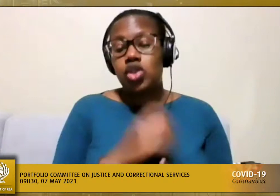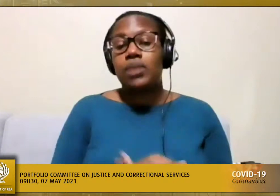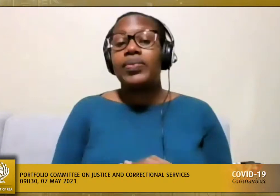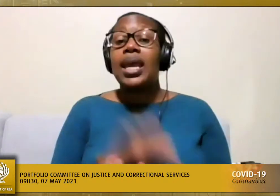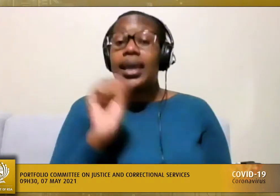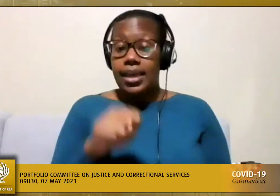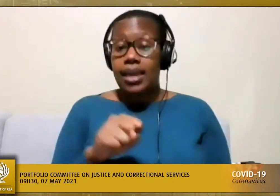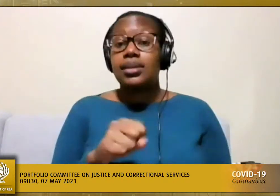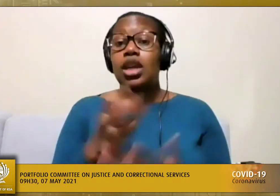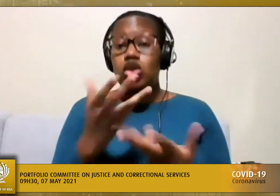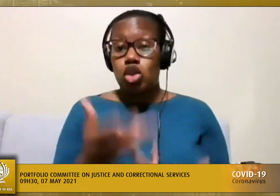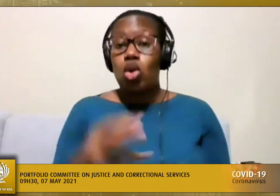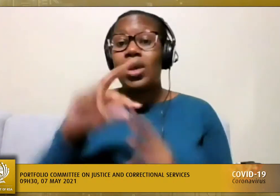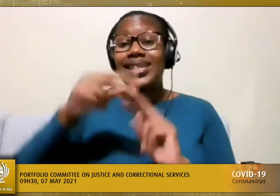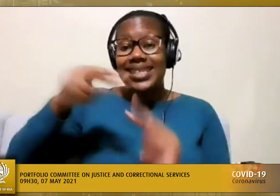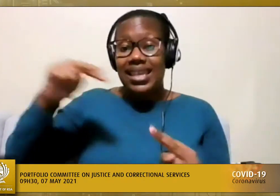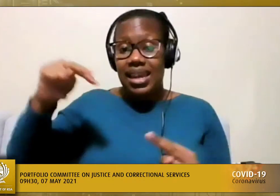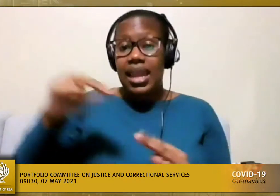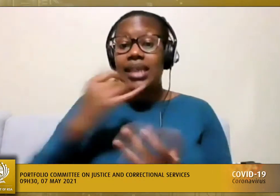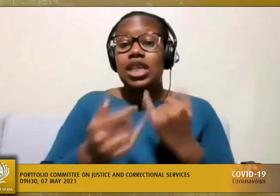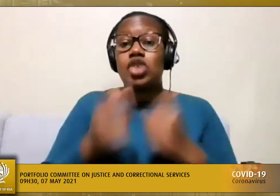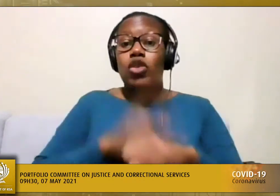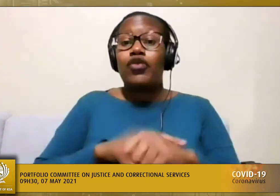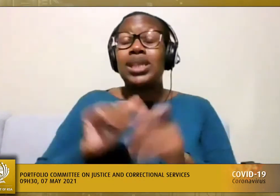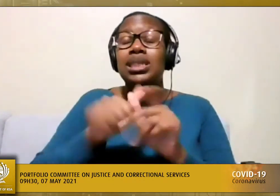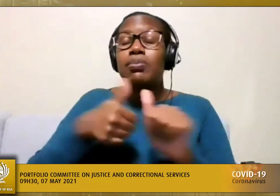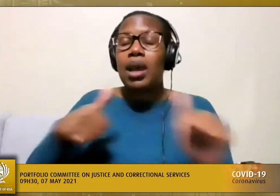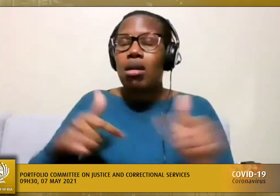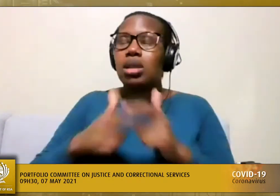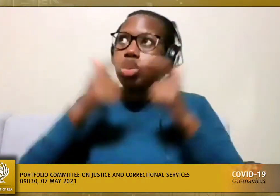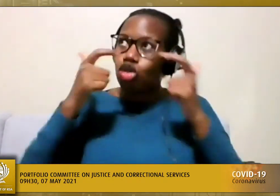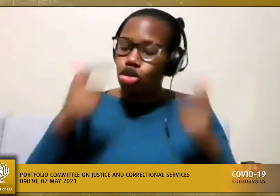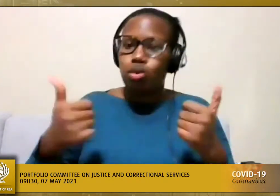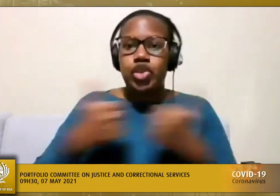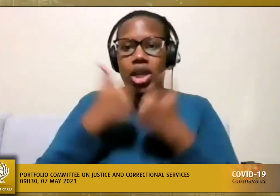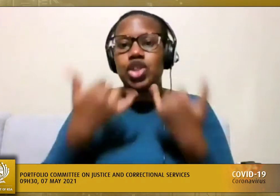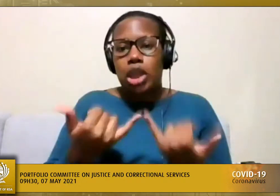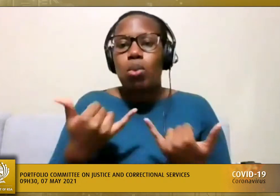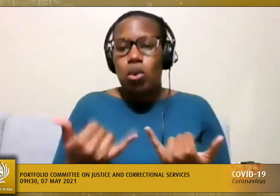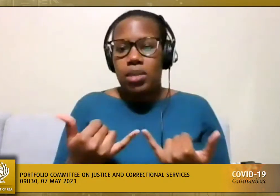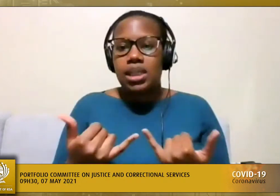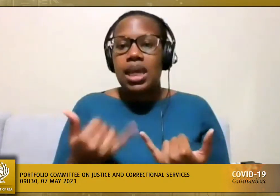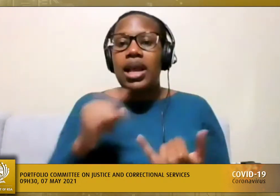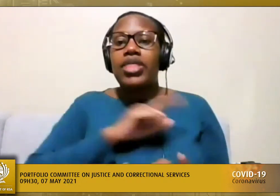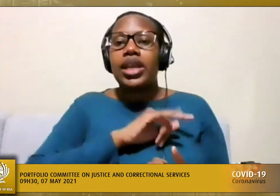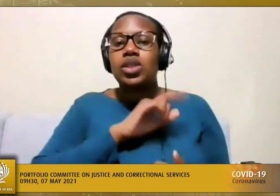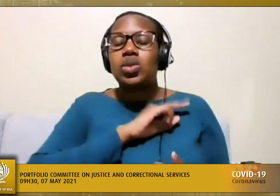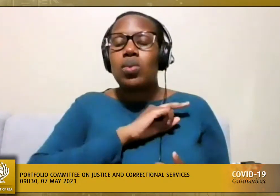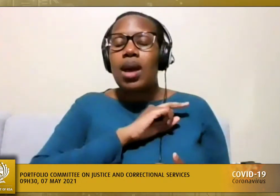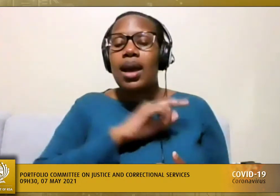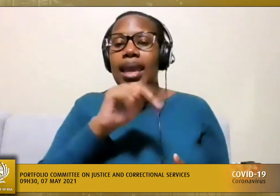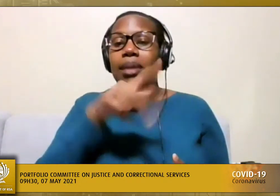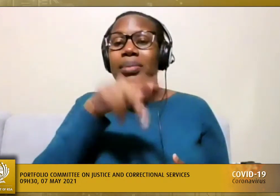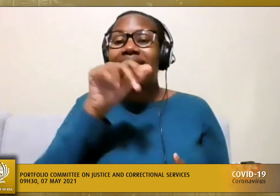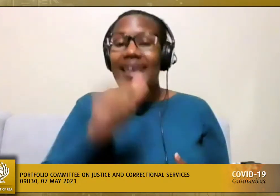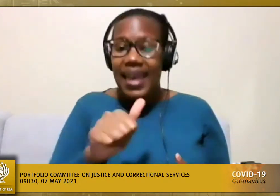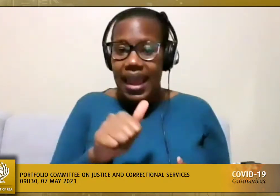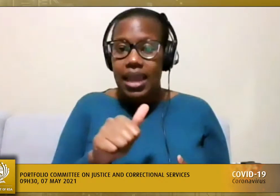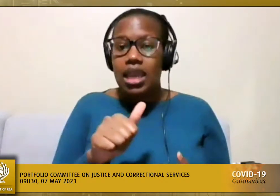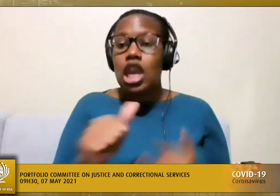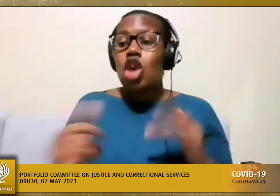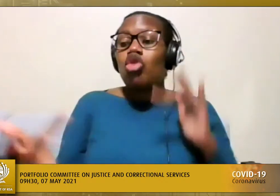indeed so the DNA sexual offenses backlog is a huge challenge at the moment that's why the Indie NPA reached